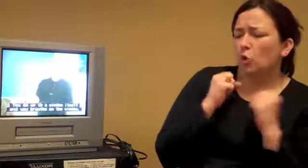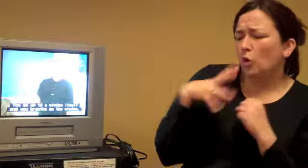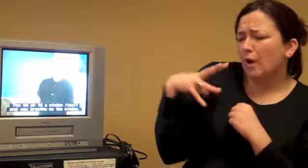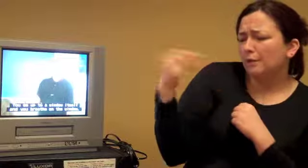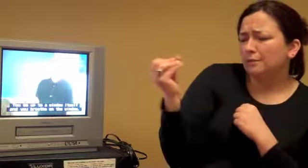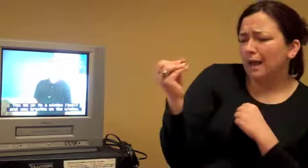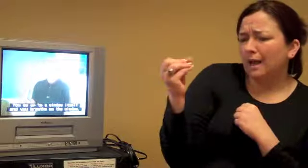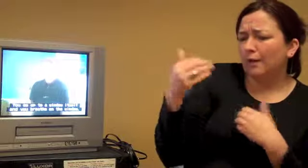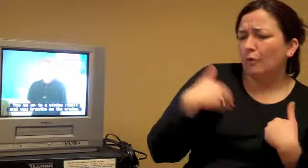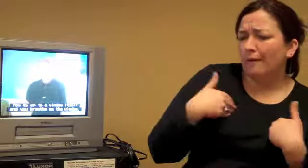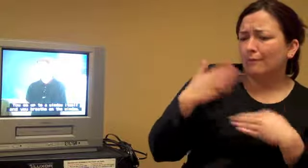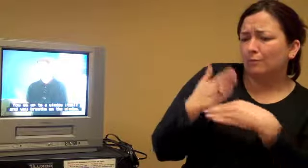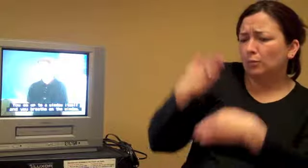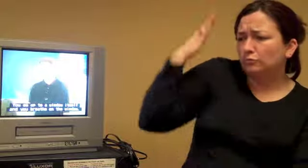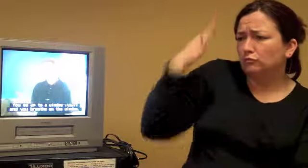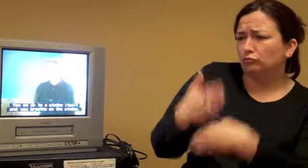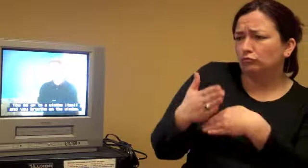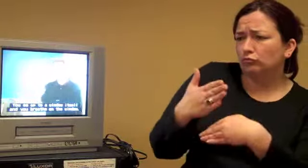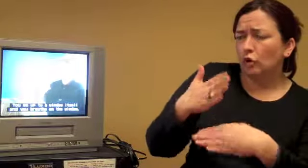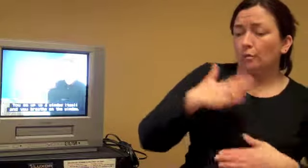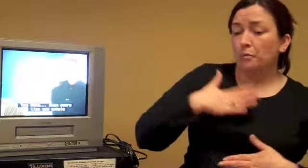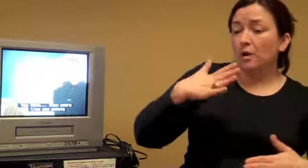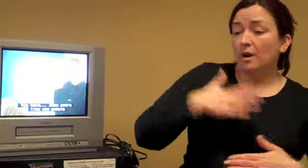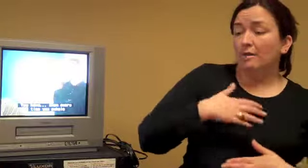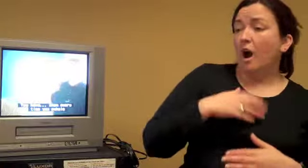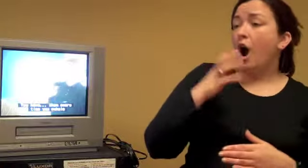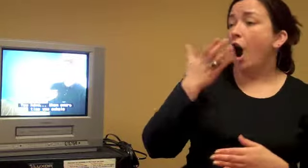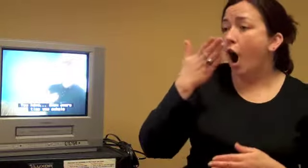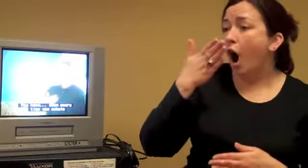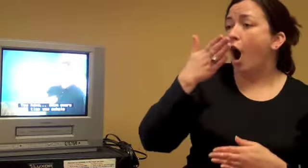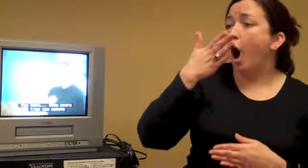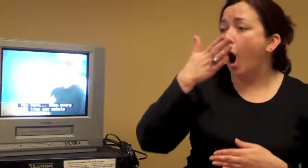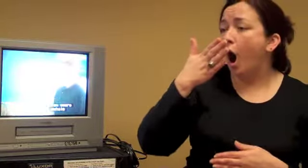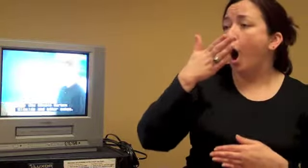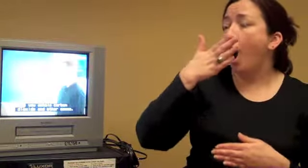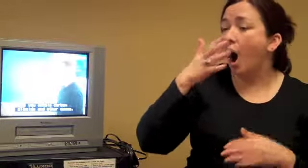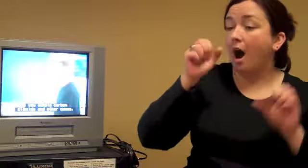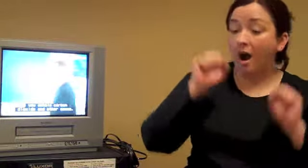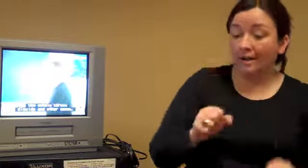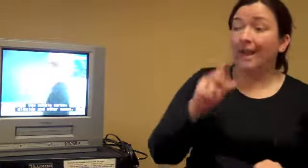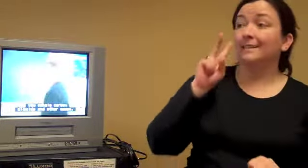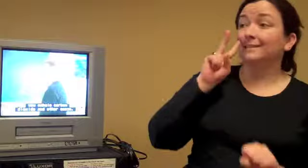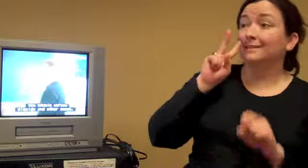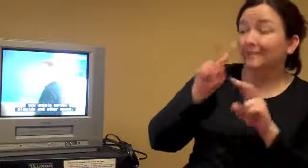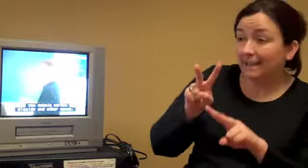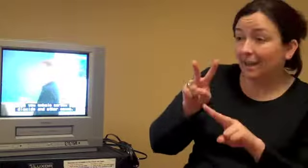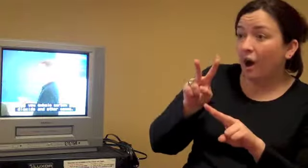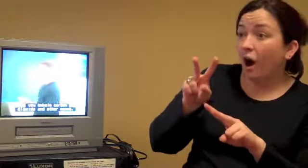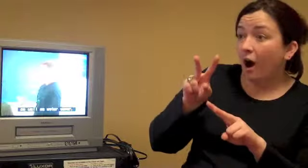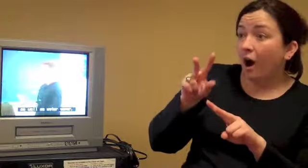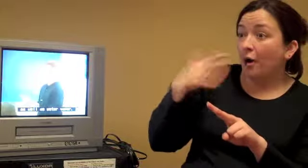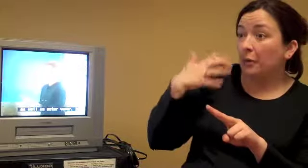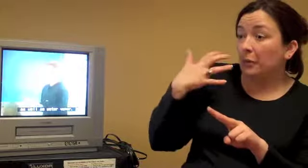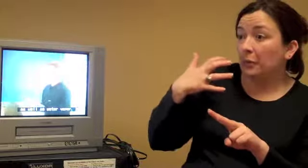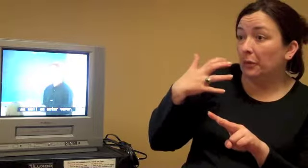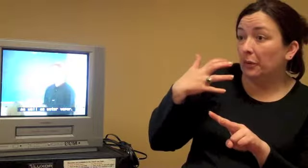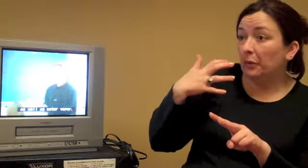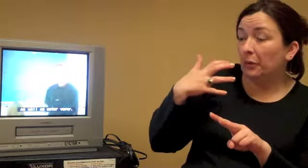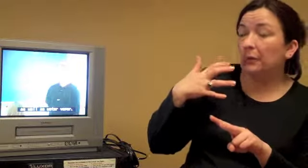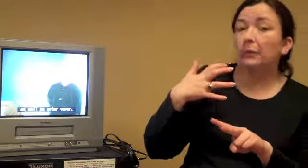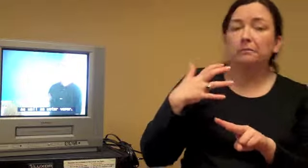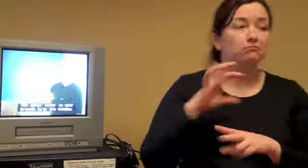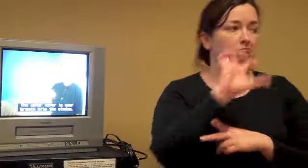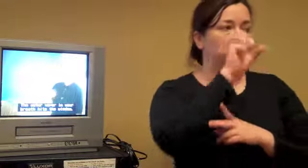up to a window itself and you breathe on the window. You have, every time you exhale carbon dioxide, other gases, as well as water